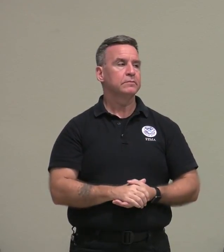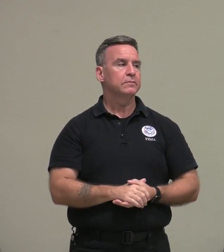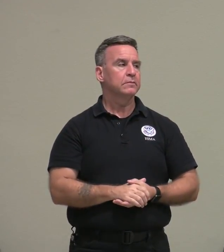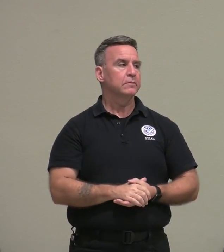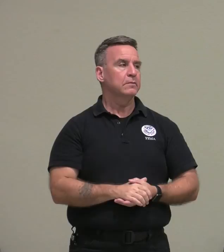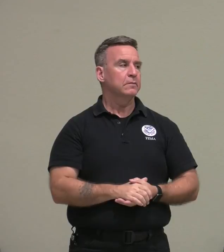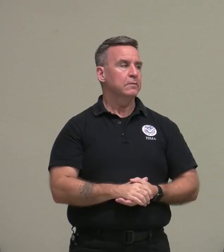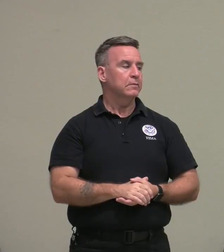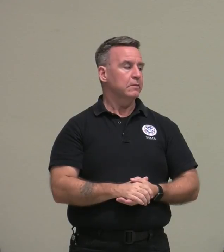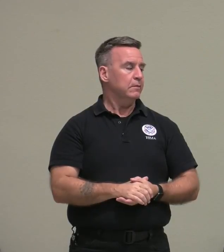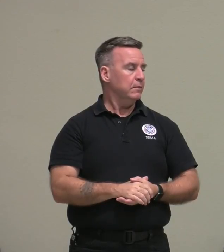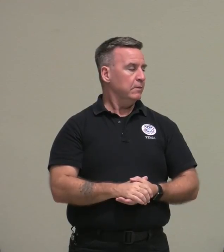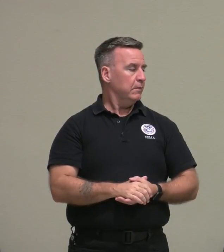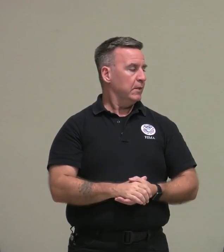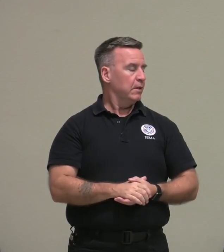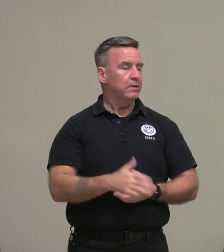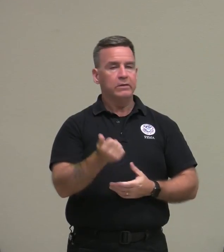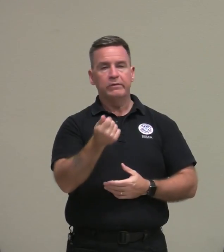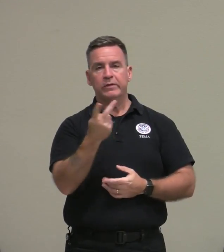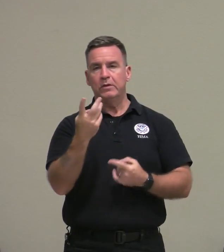A few questions here